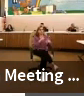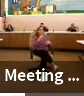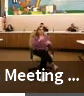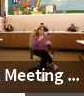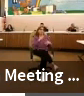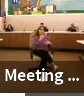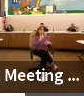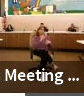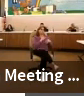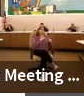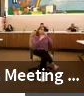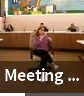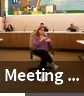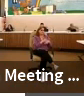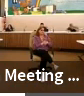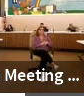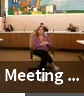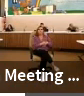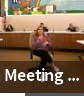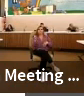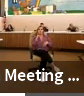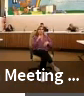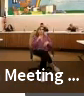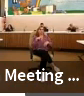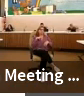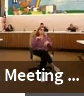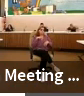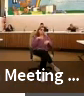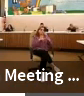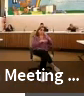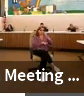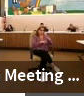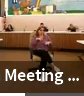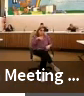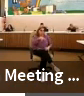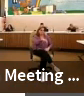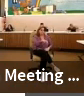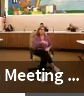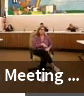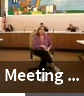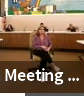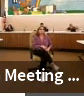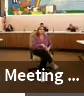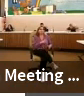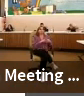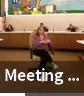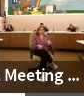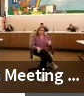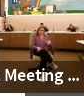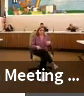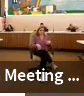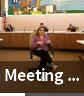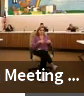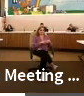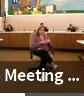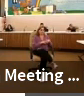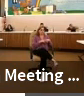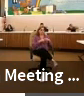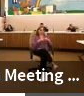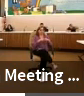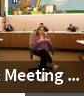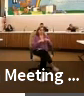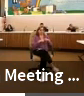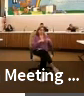is the pedestrian bridge? The pedestrian bridge will take the trail that we've constructed right along the Genesee River.